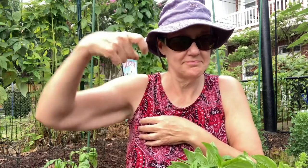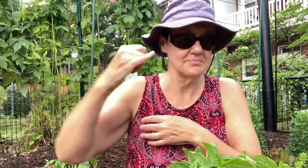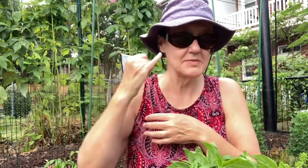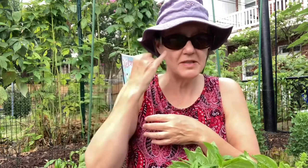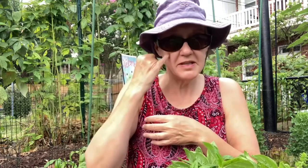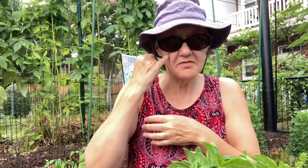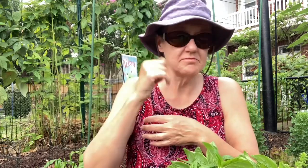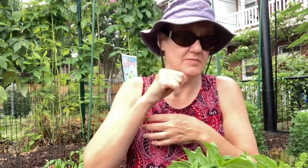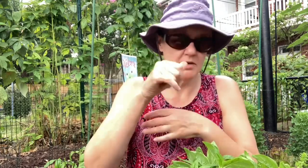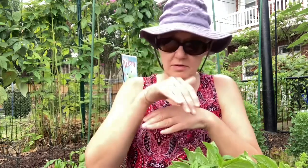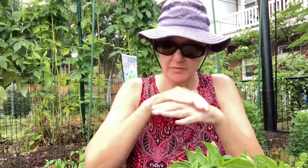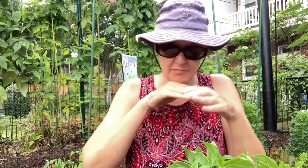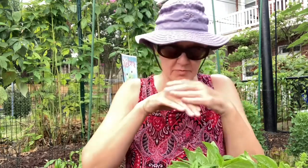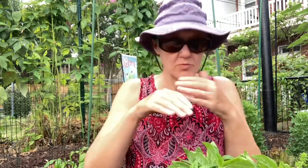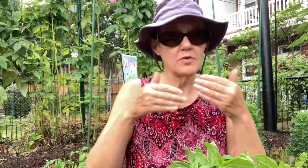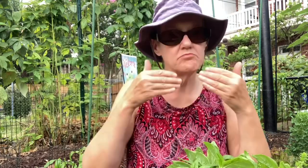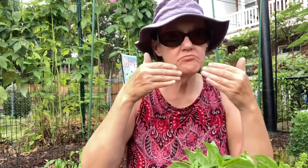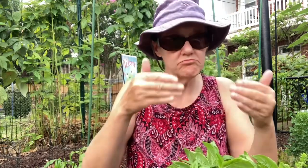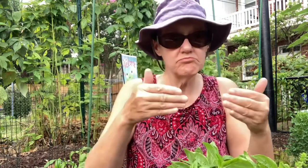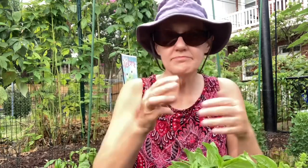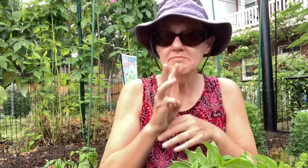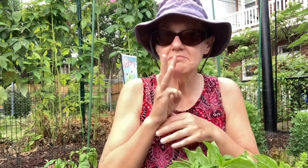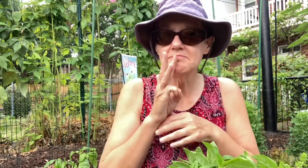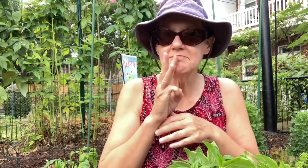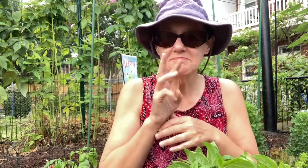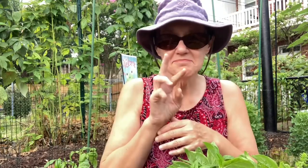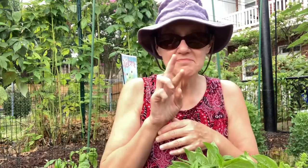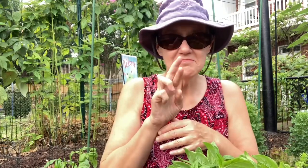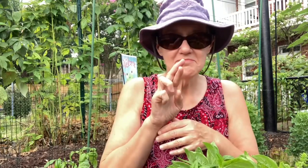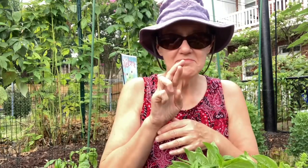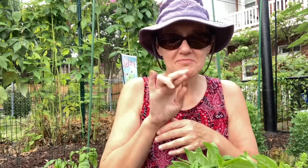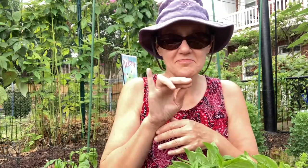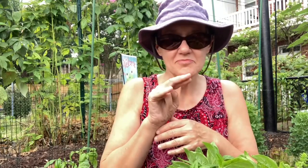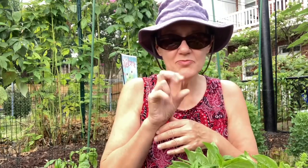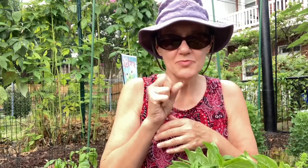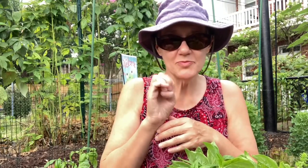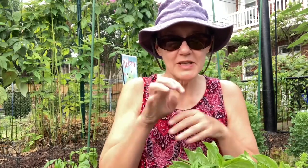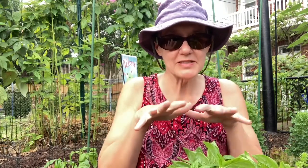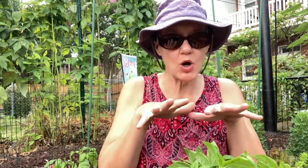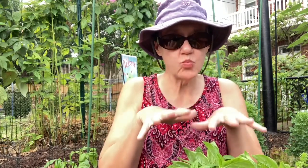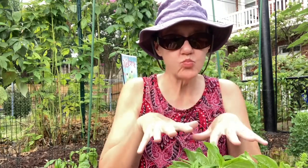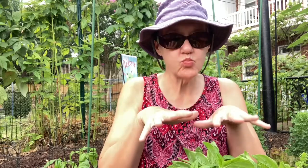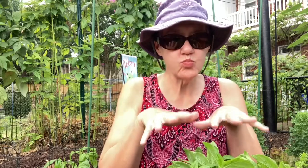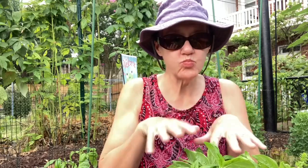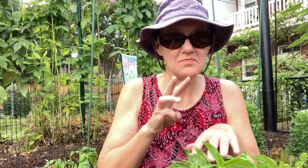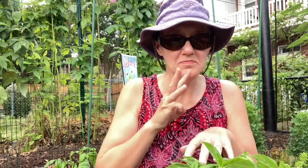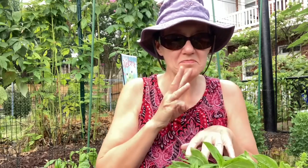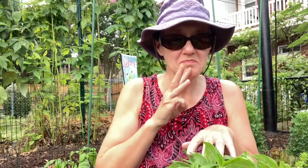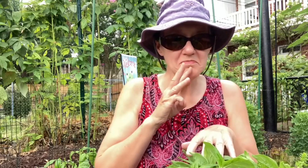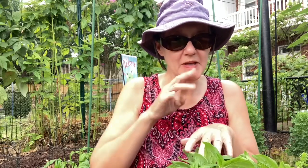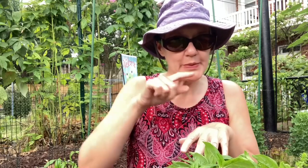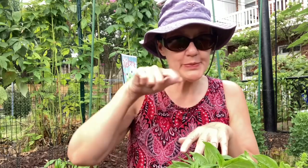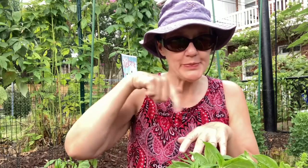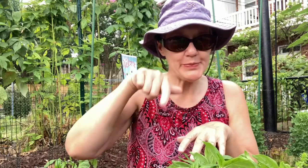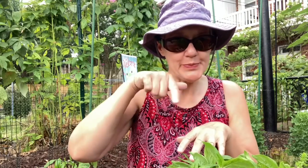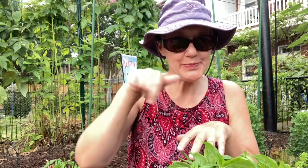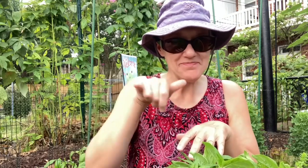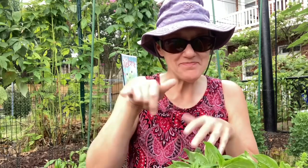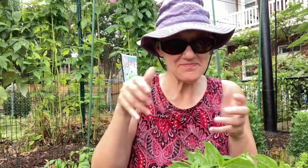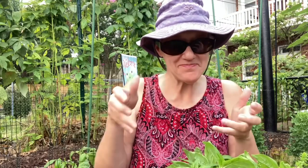without washing. If I'm not comfortable with that, I will rinse it gently in some water